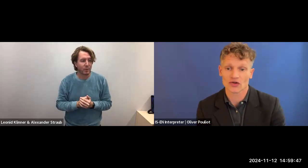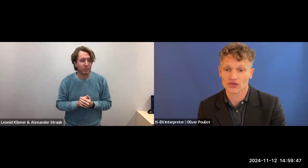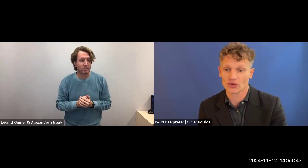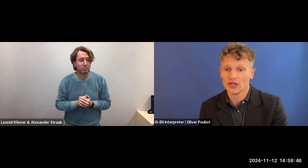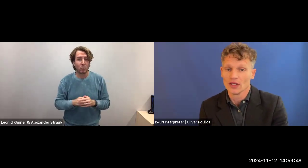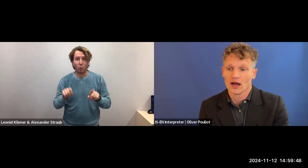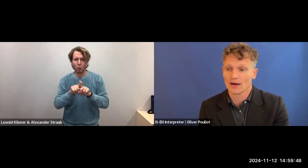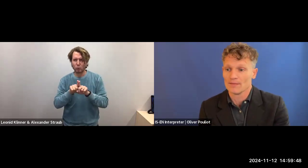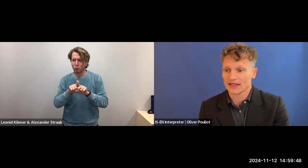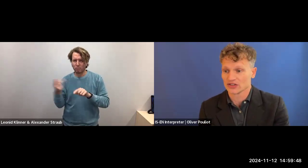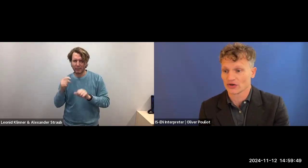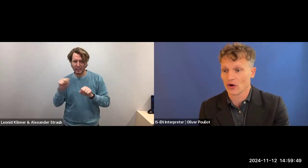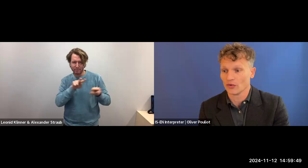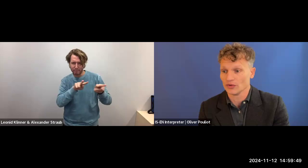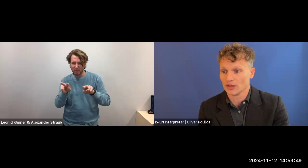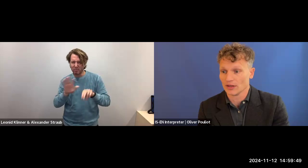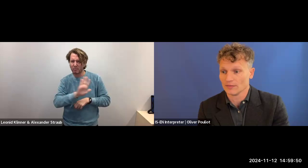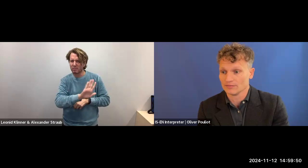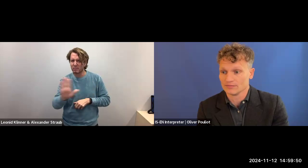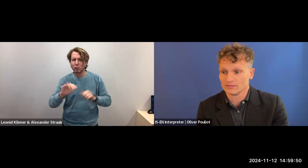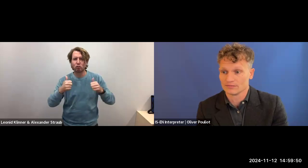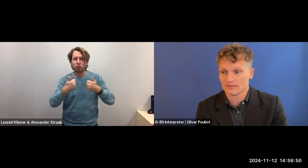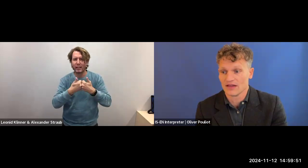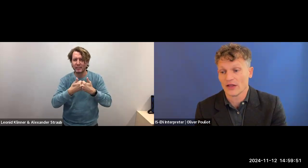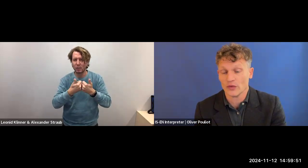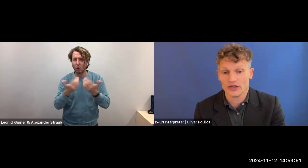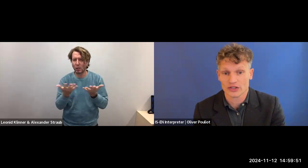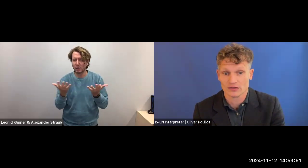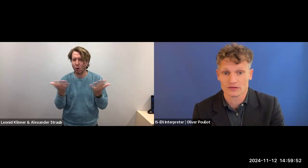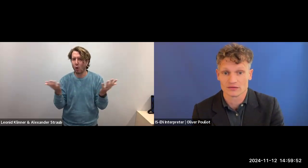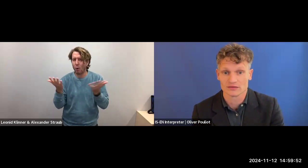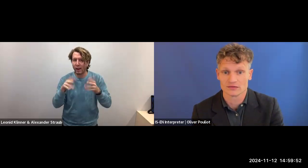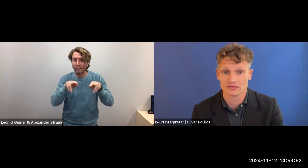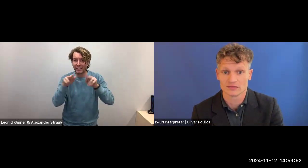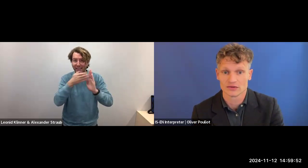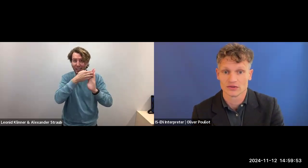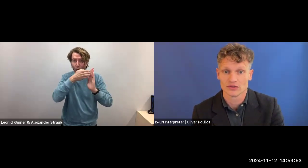And this also matches their own evaluation.